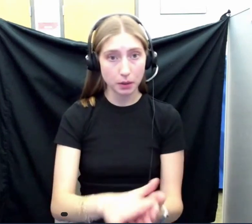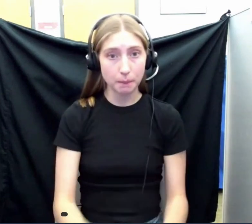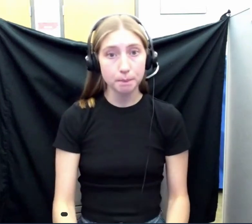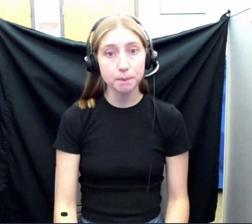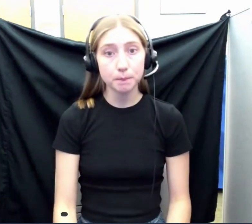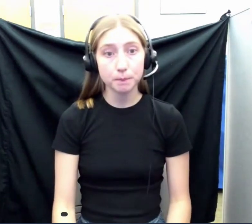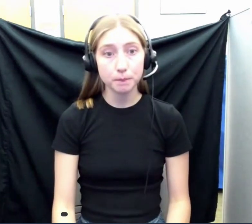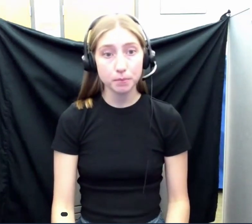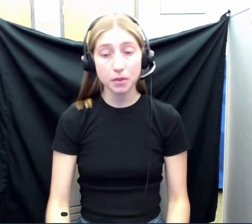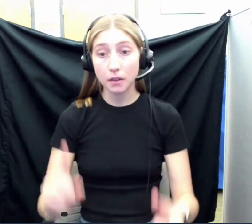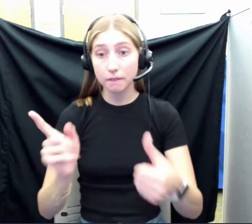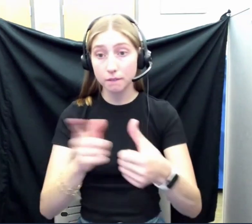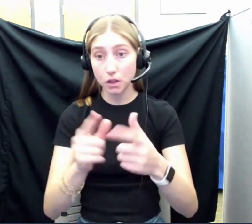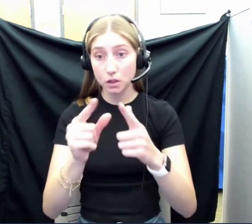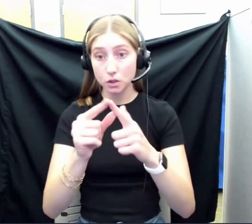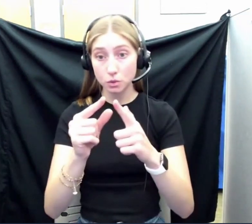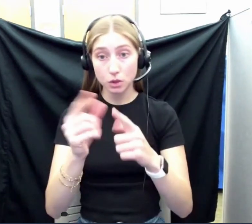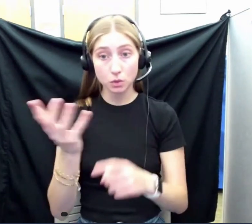Evaporation.